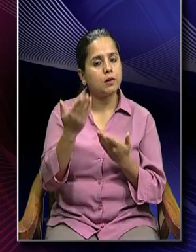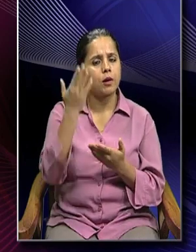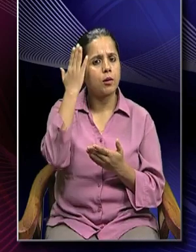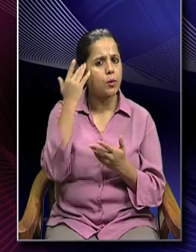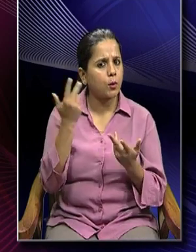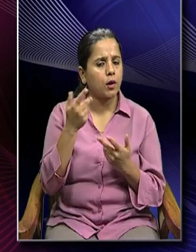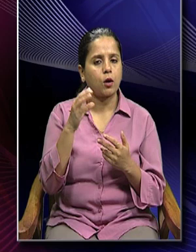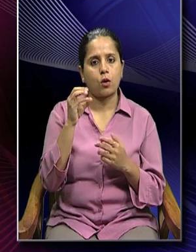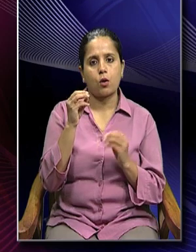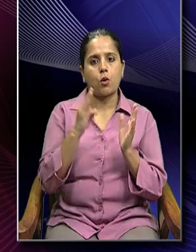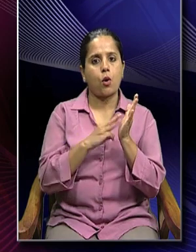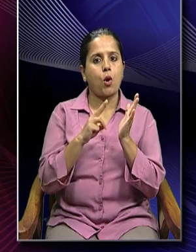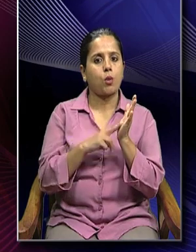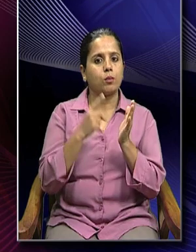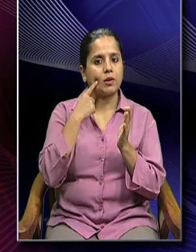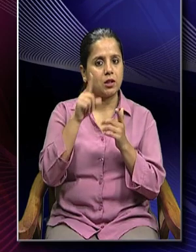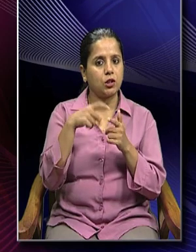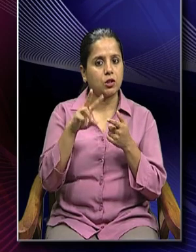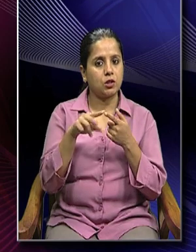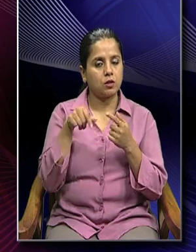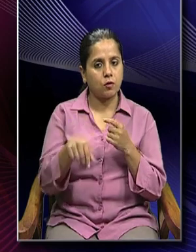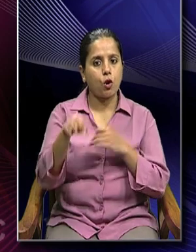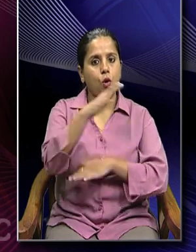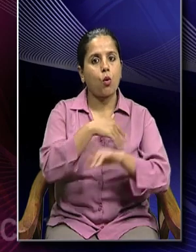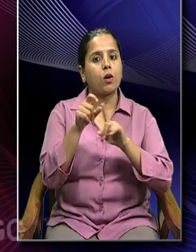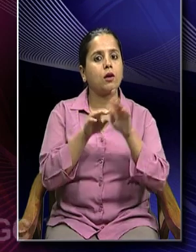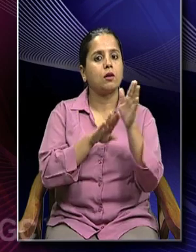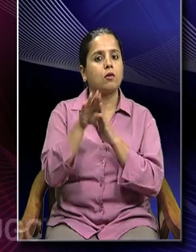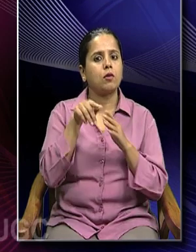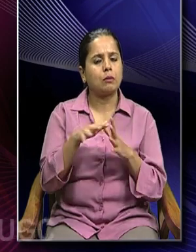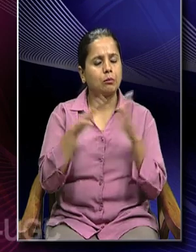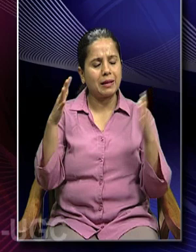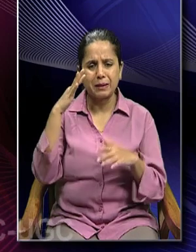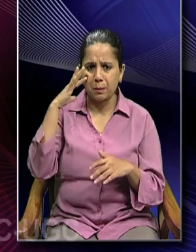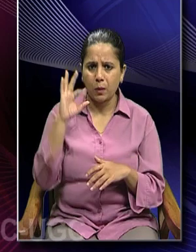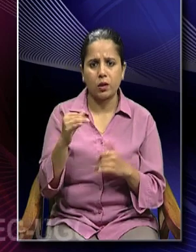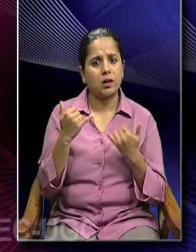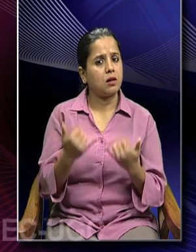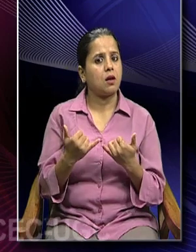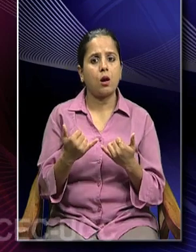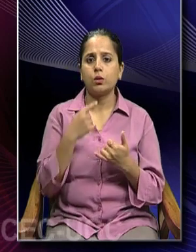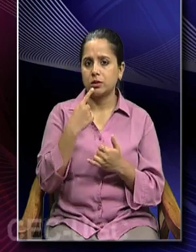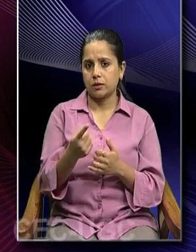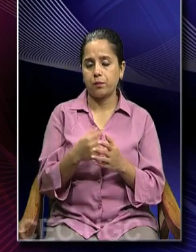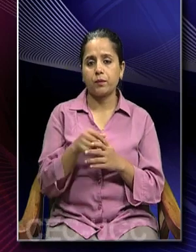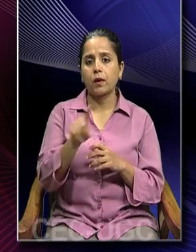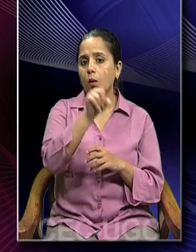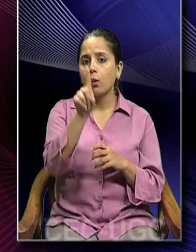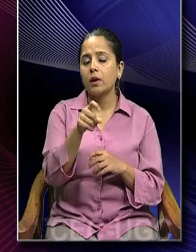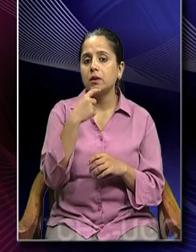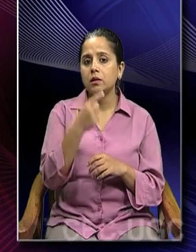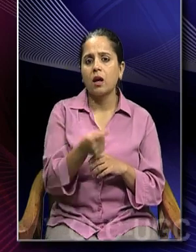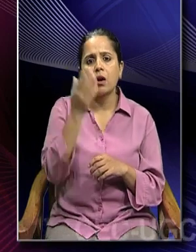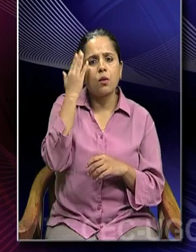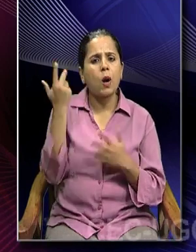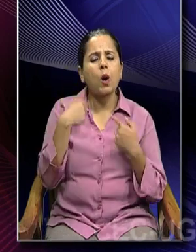this omnijective theory of organizational development is of immense importance as on date. The question comes, why